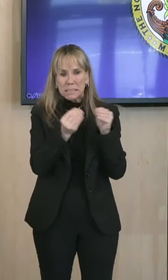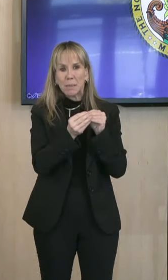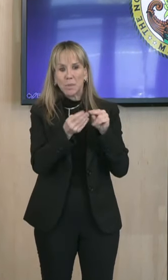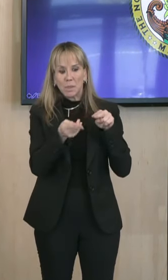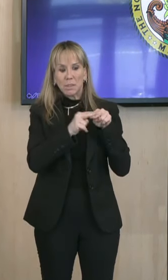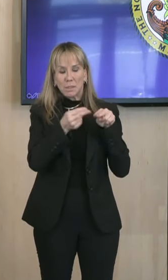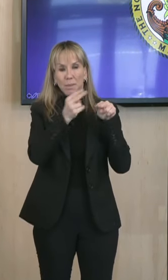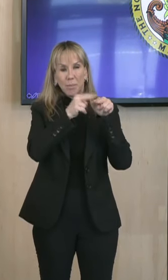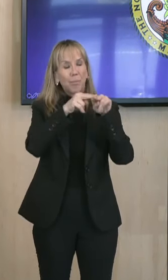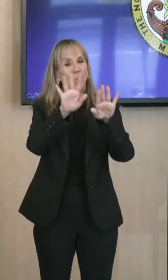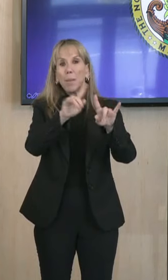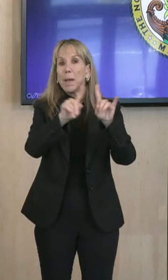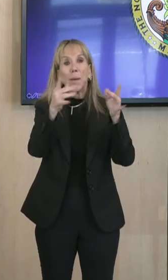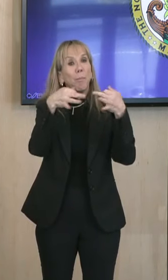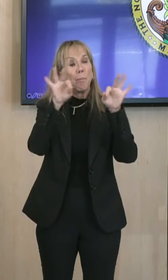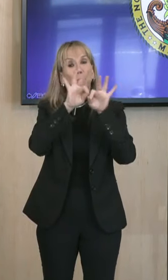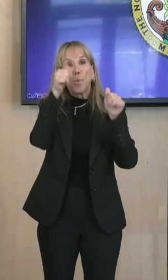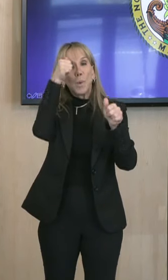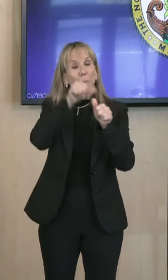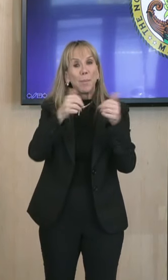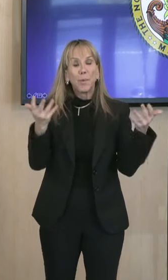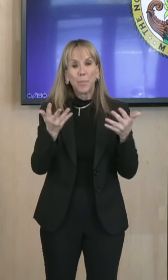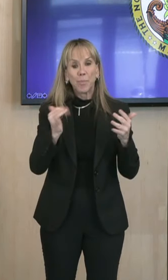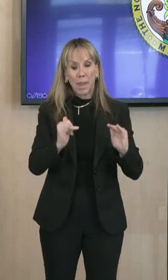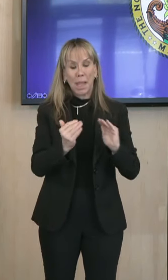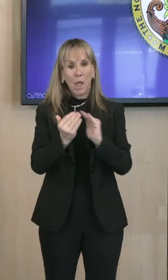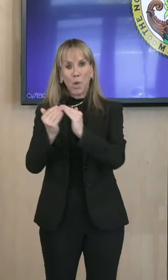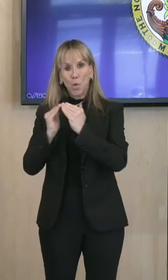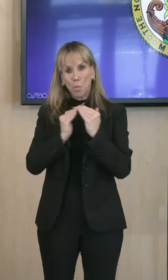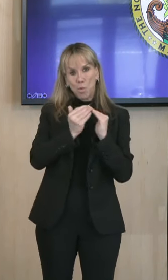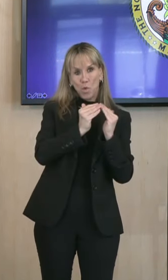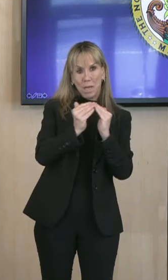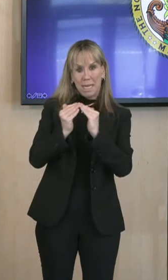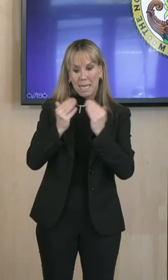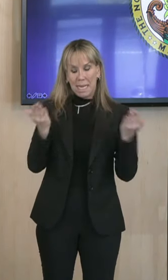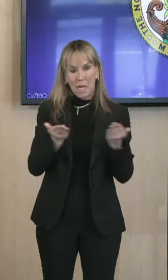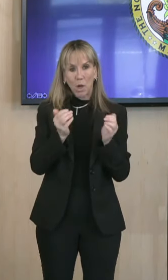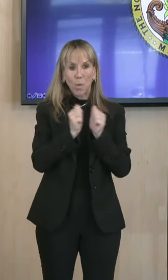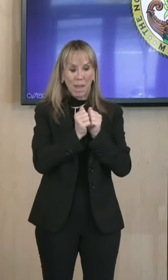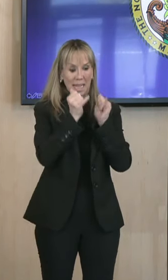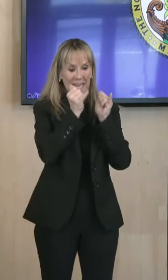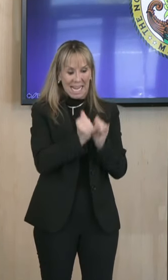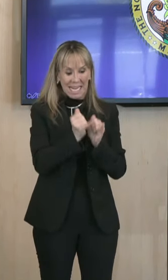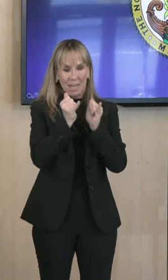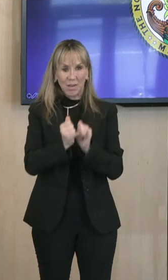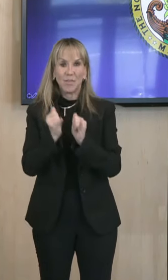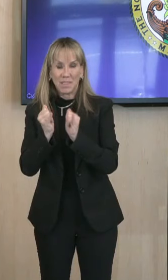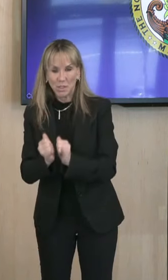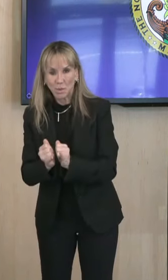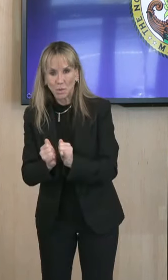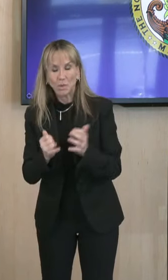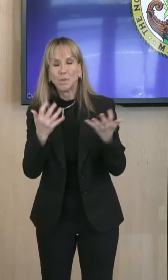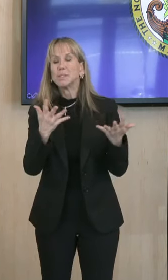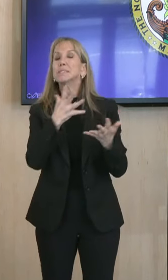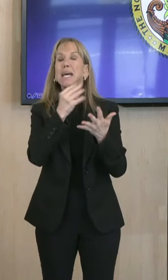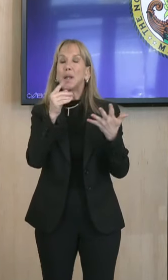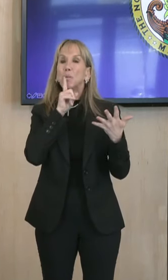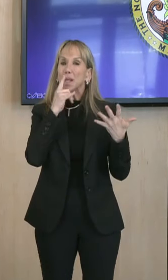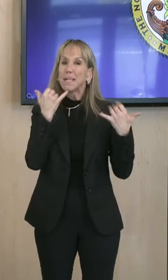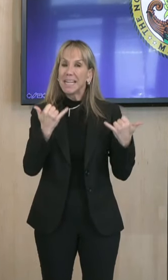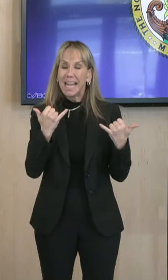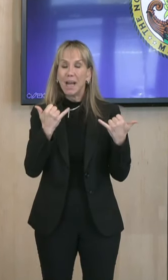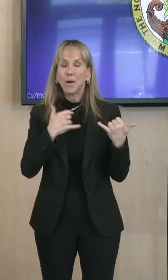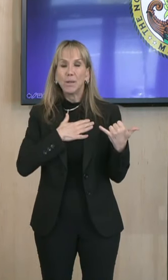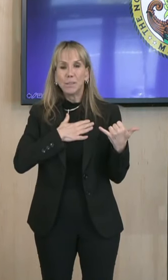that our community is composed of individuals, and it is with great sadness and regret that